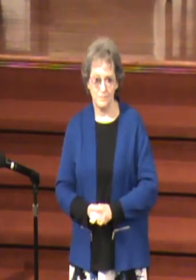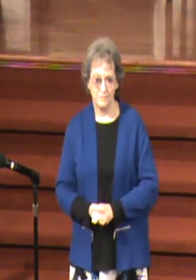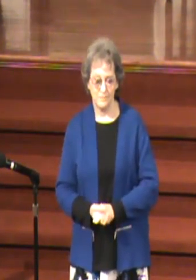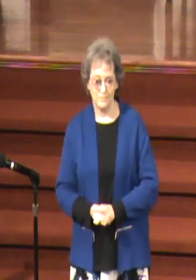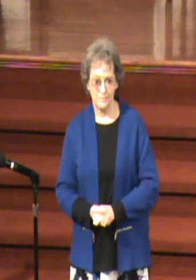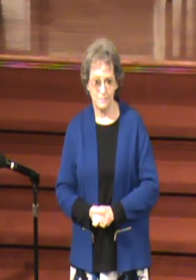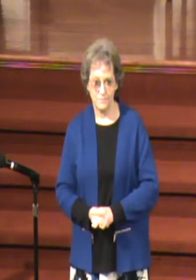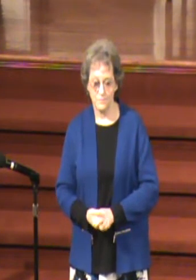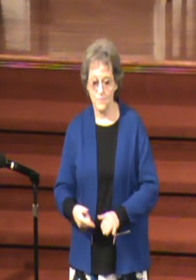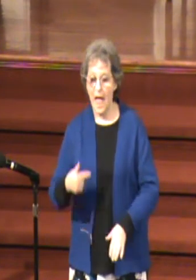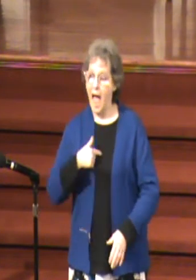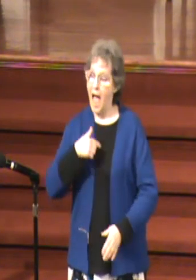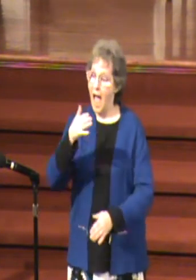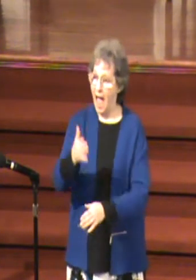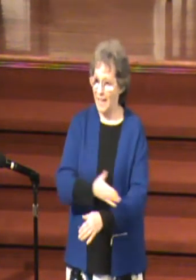I sing